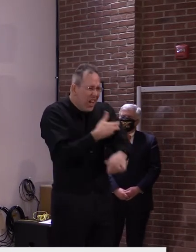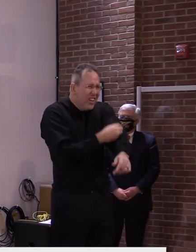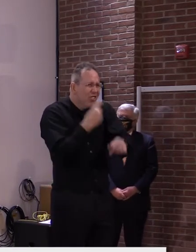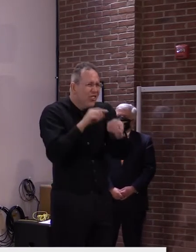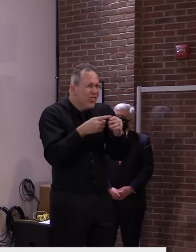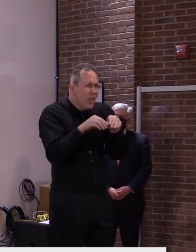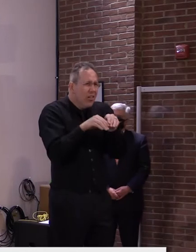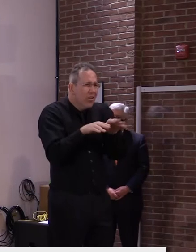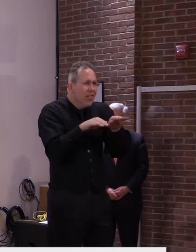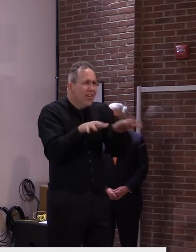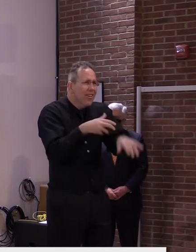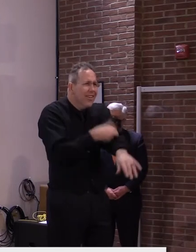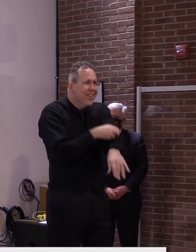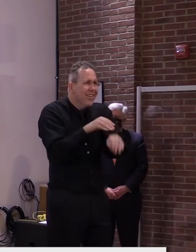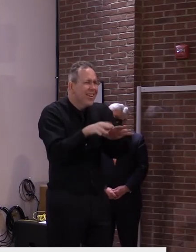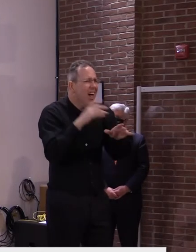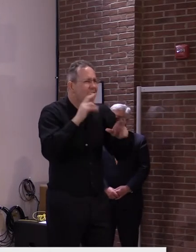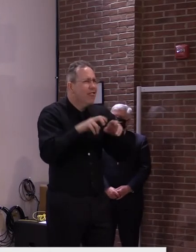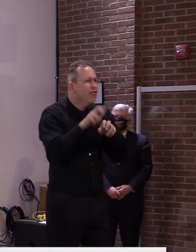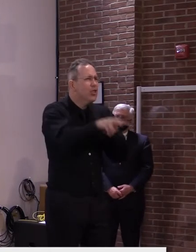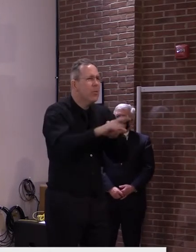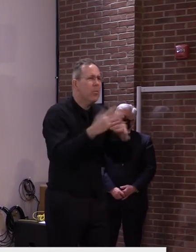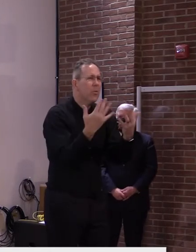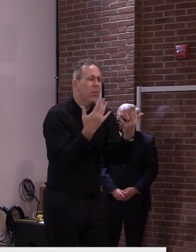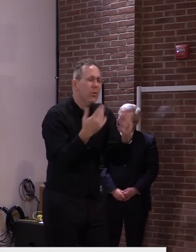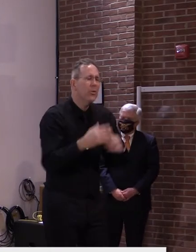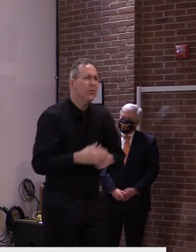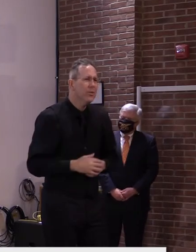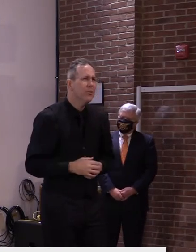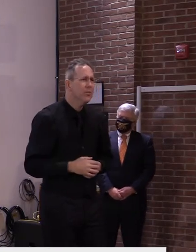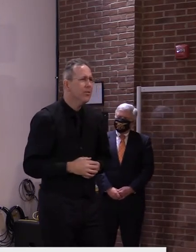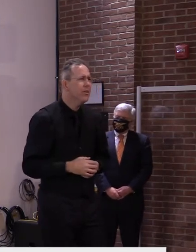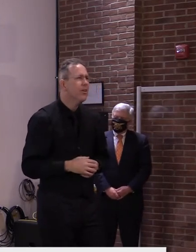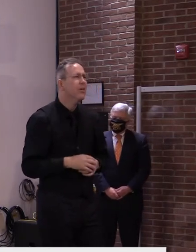The CDC has not yet weighed in.